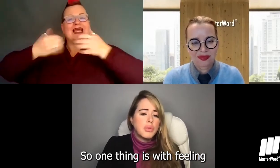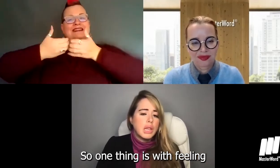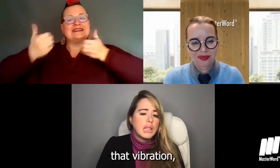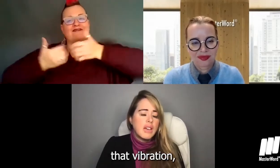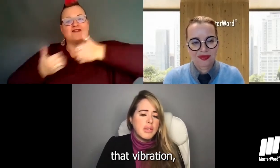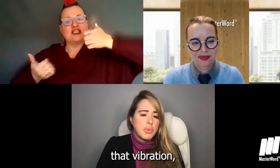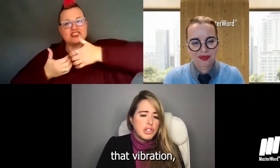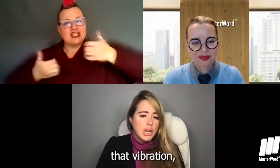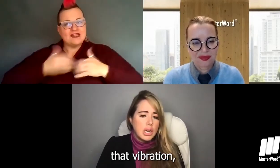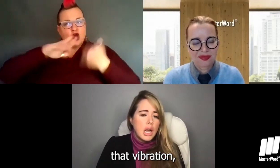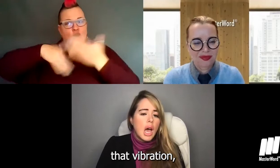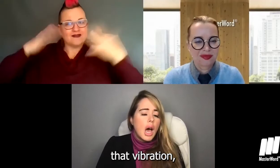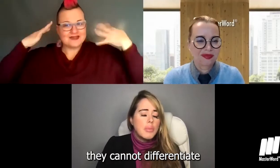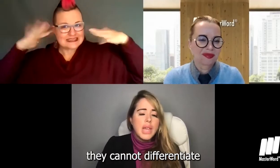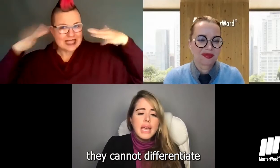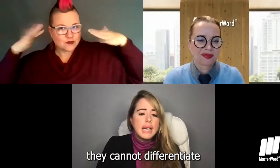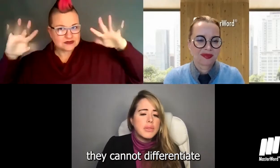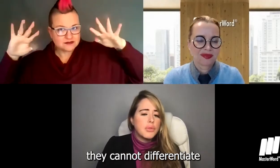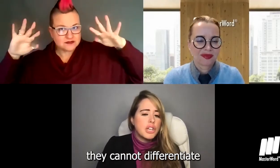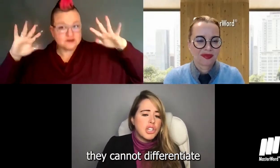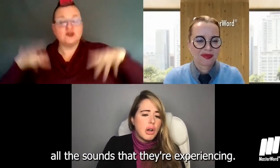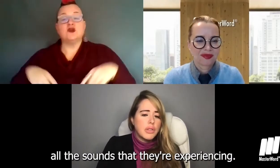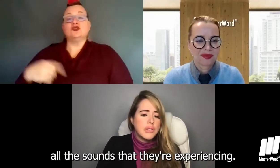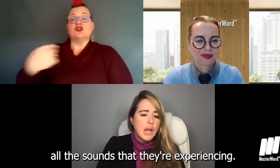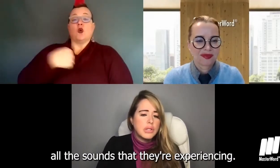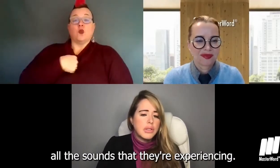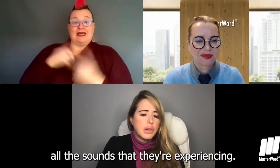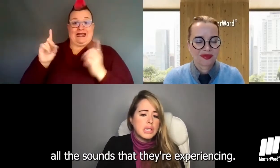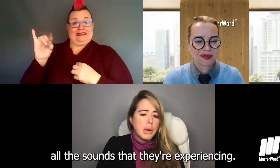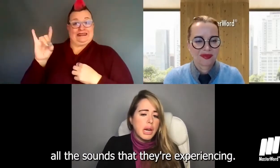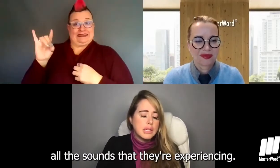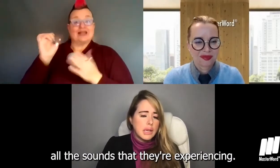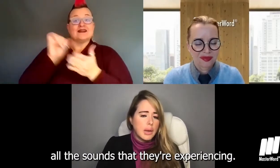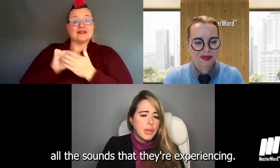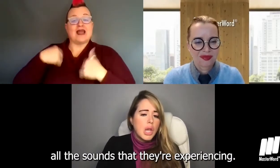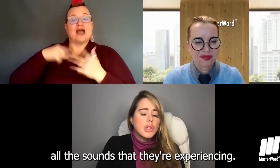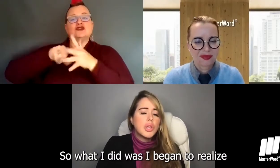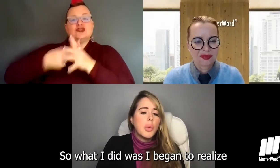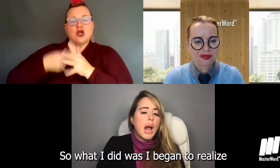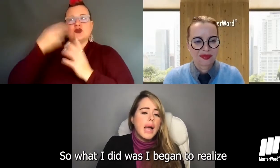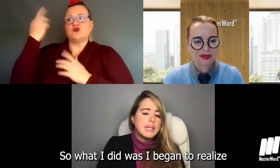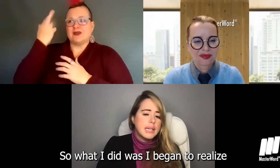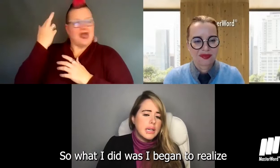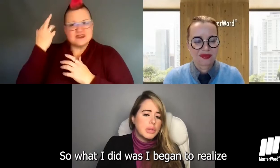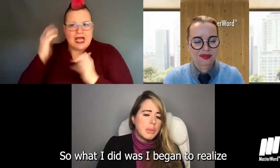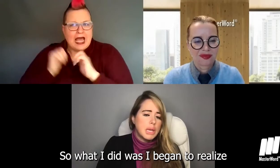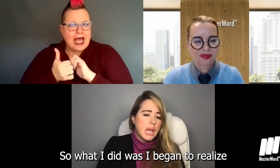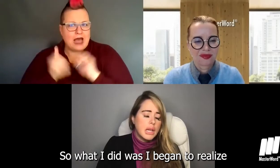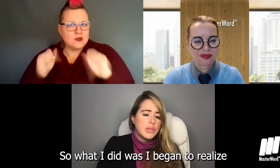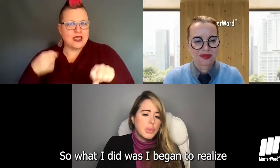feeling that vibration, they cannot differentiate all the sounds that they're experiencing. So what I did was I began to